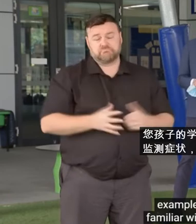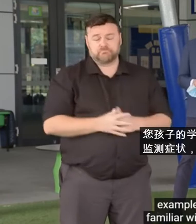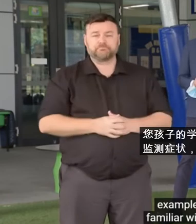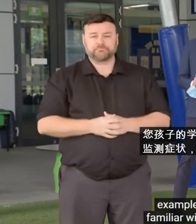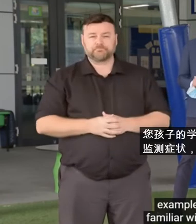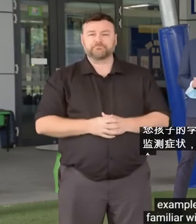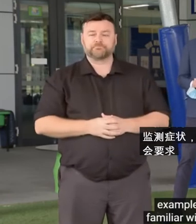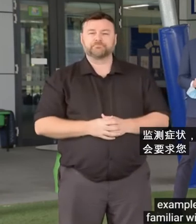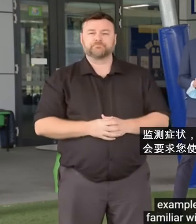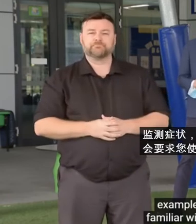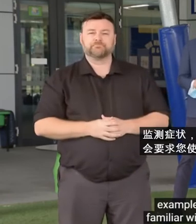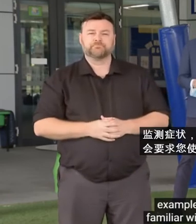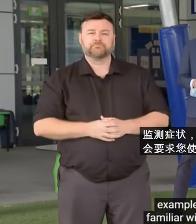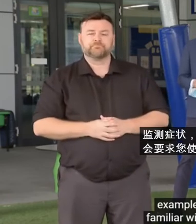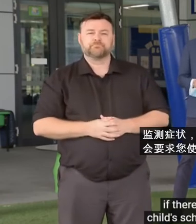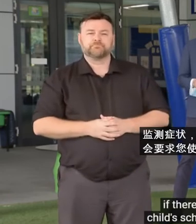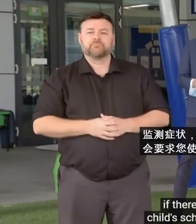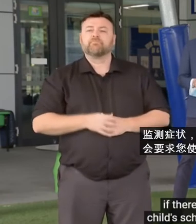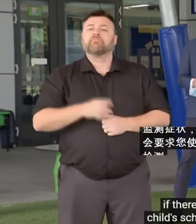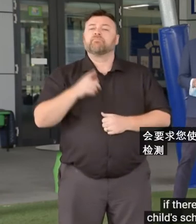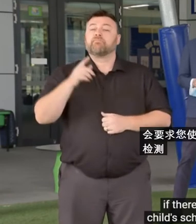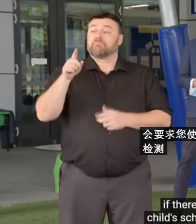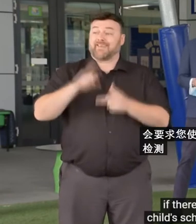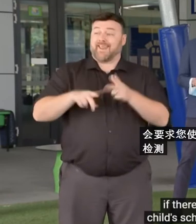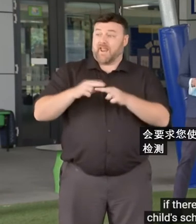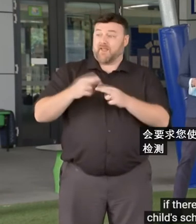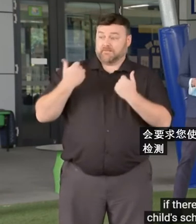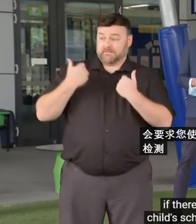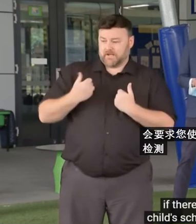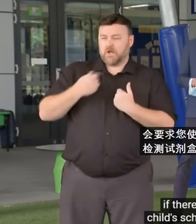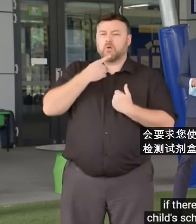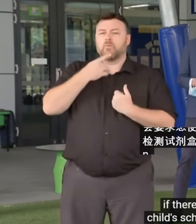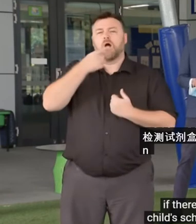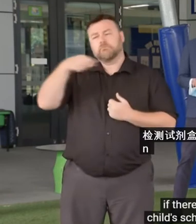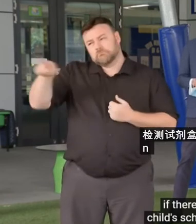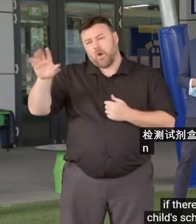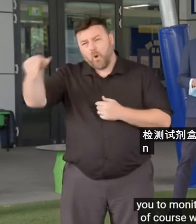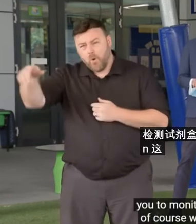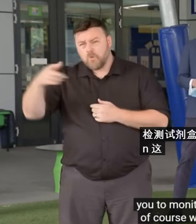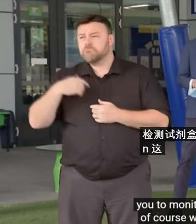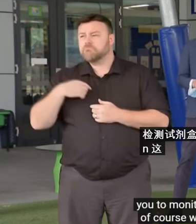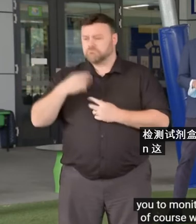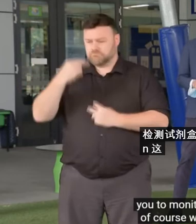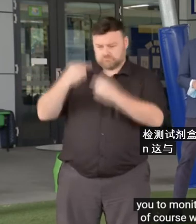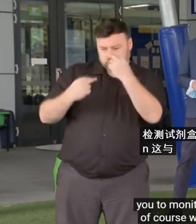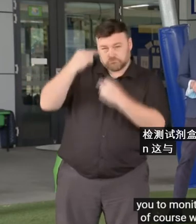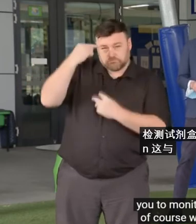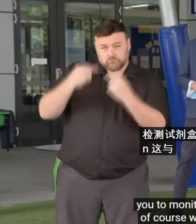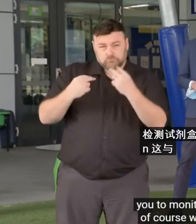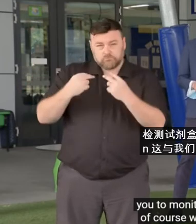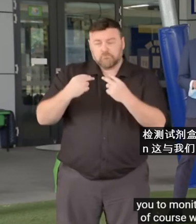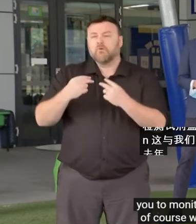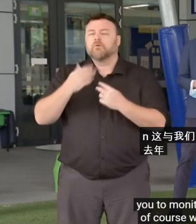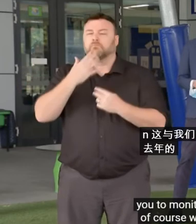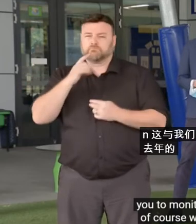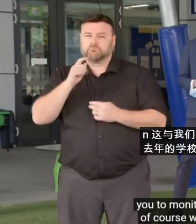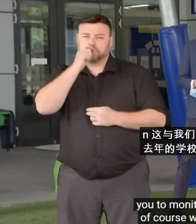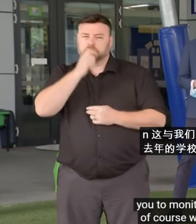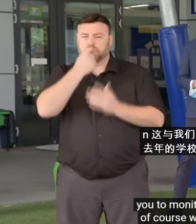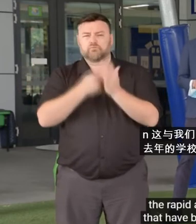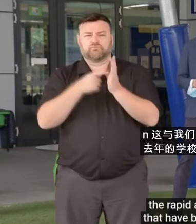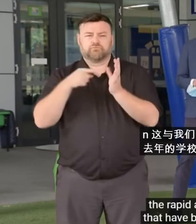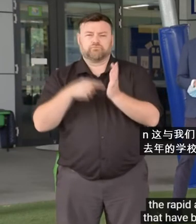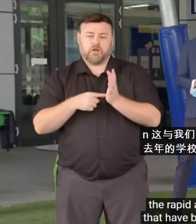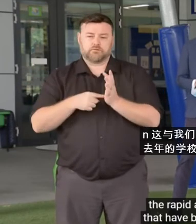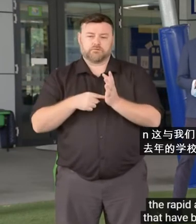for symptoms, and of course we will ask you to use the rapid antigen testing kits that have been provided to you. Now this is a change from how we had our school